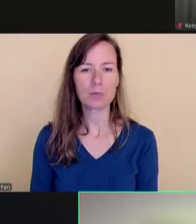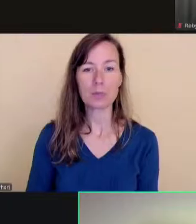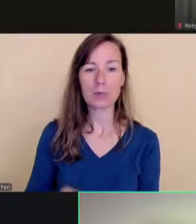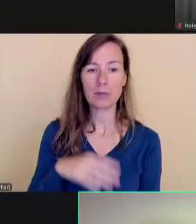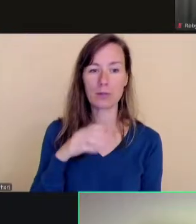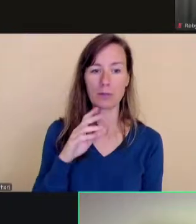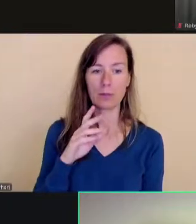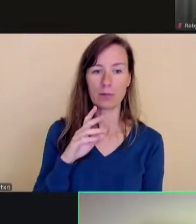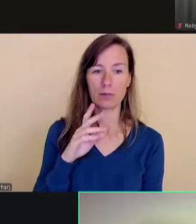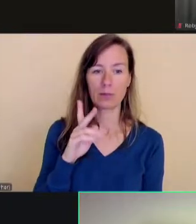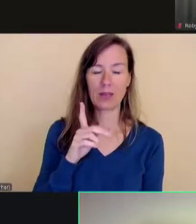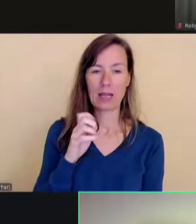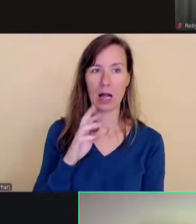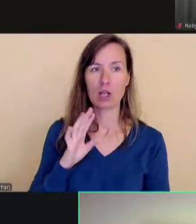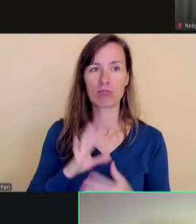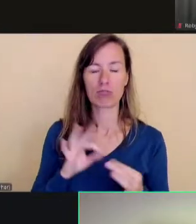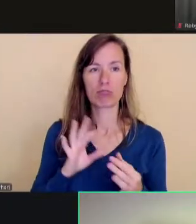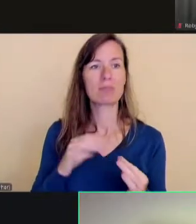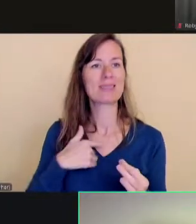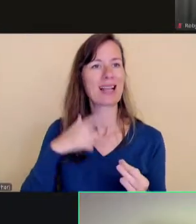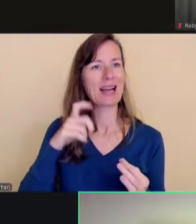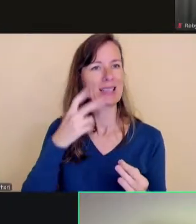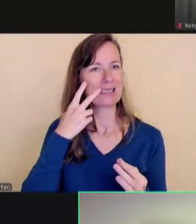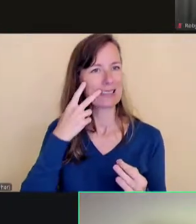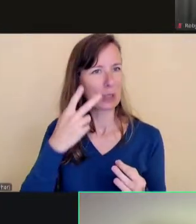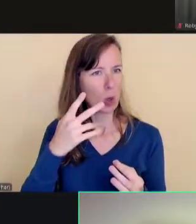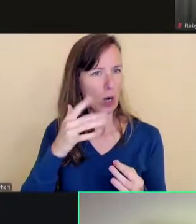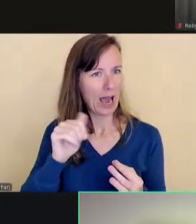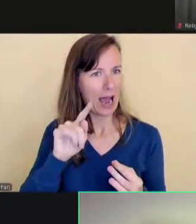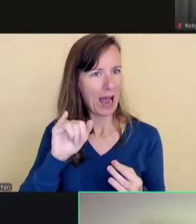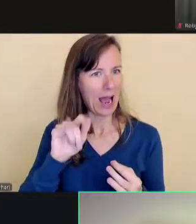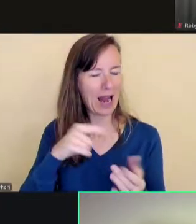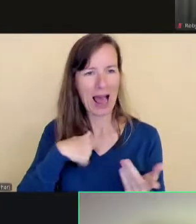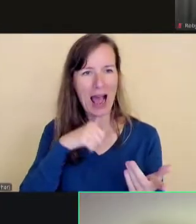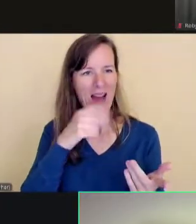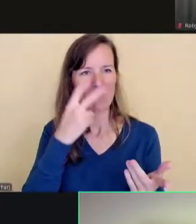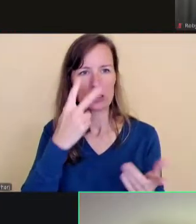at it. I have not seen what you're referencing.